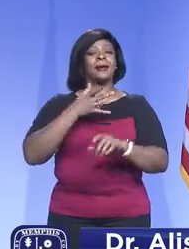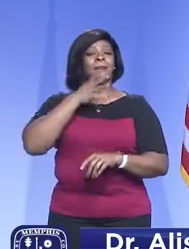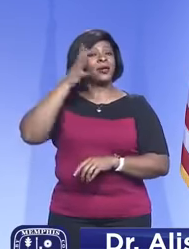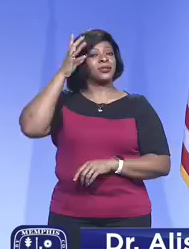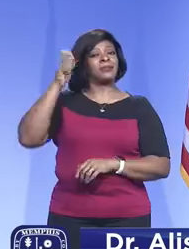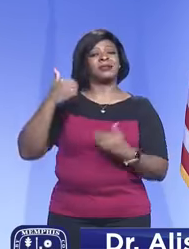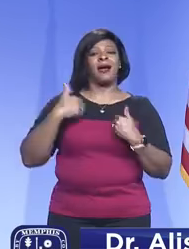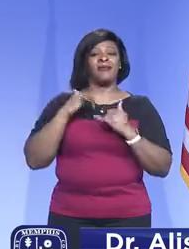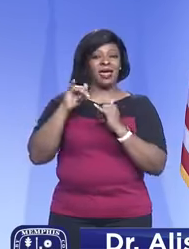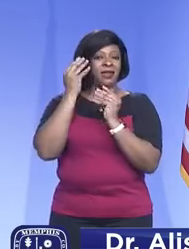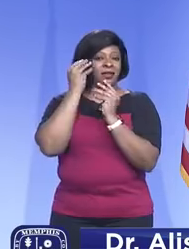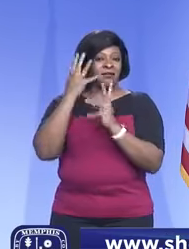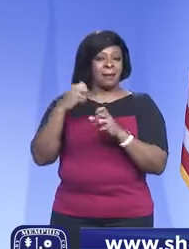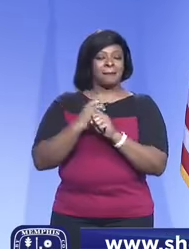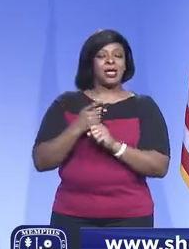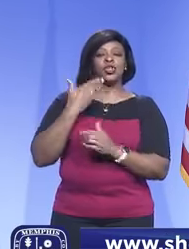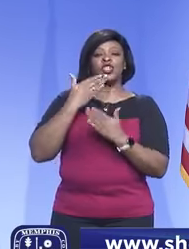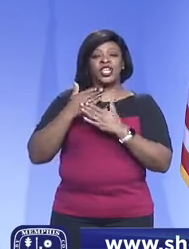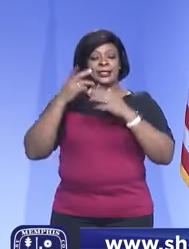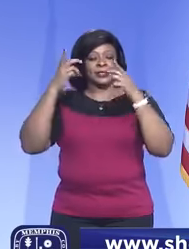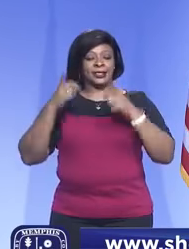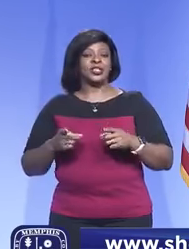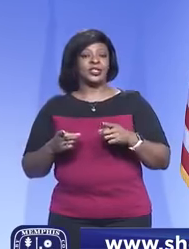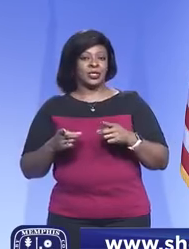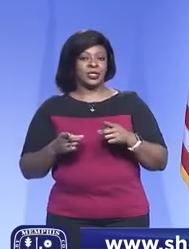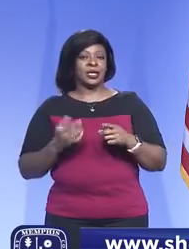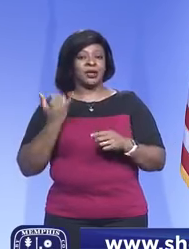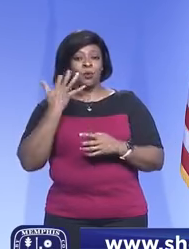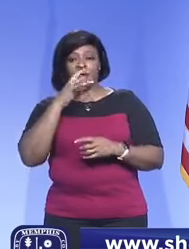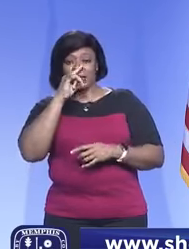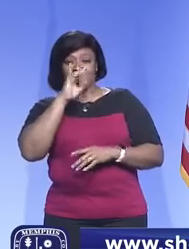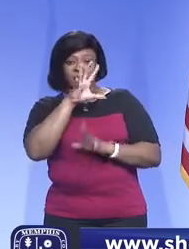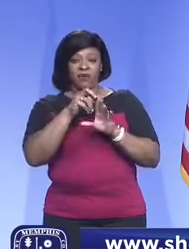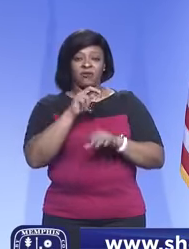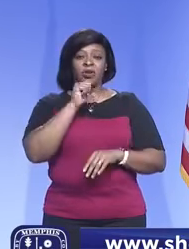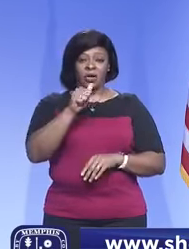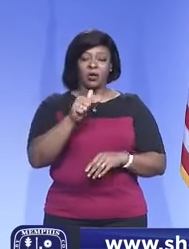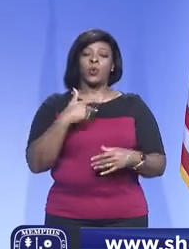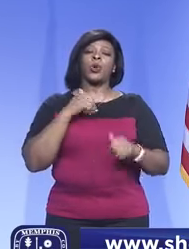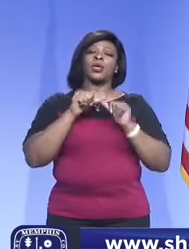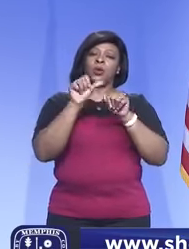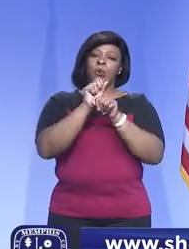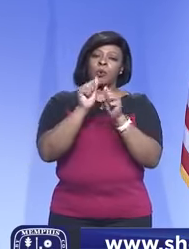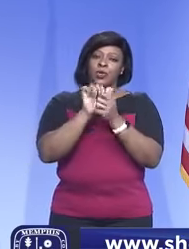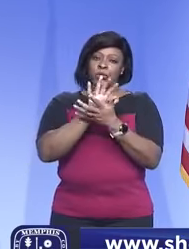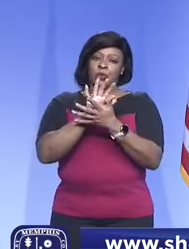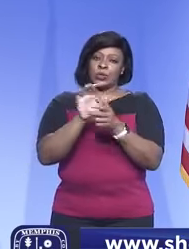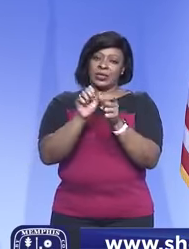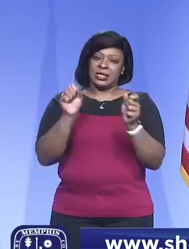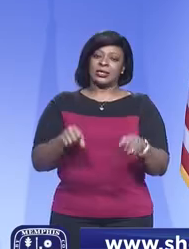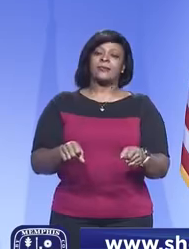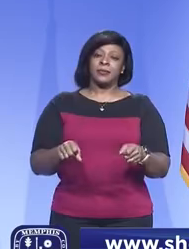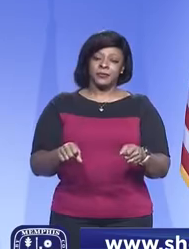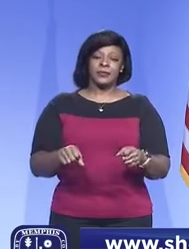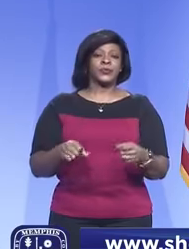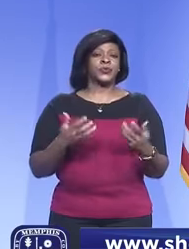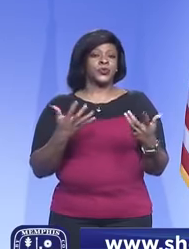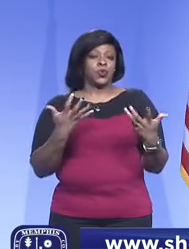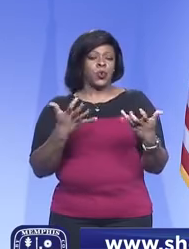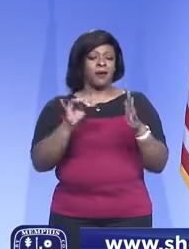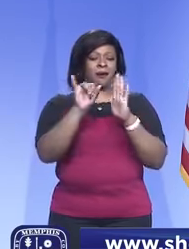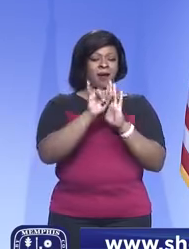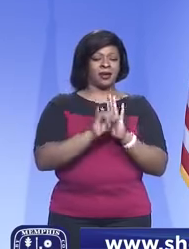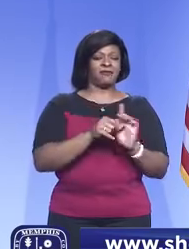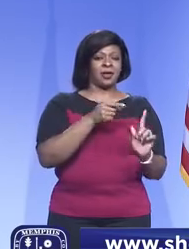have information to make informed decisions, and we'll continue to work with the school systems to, one,